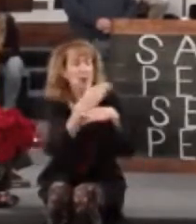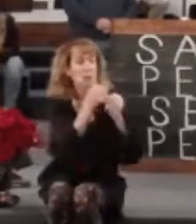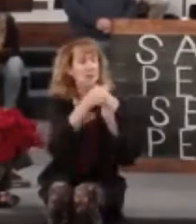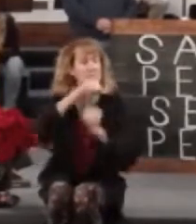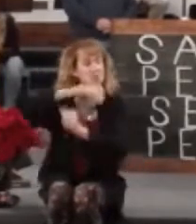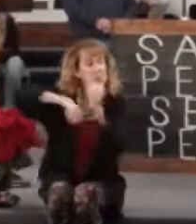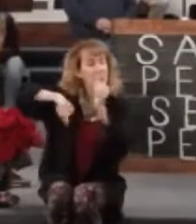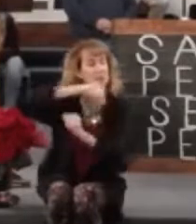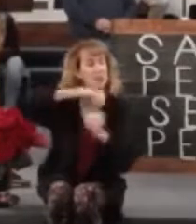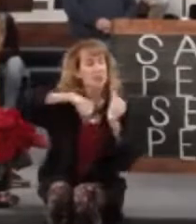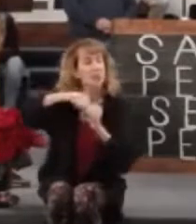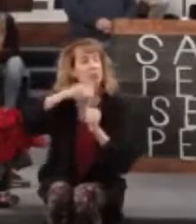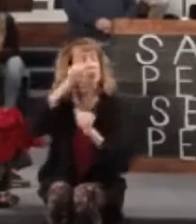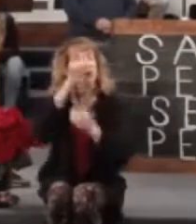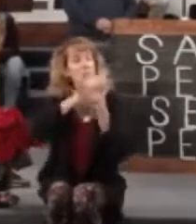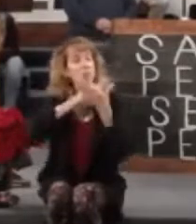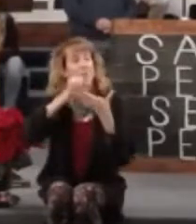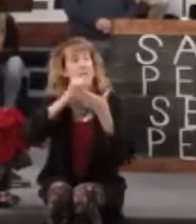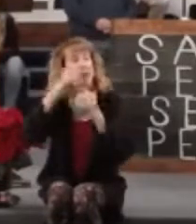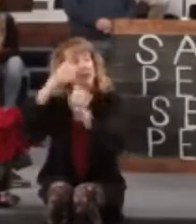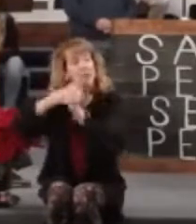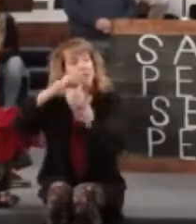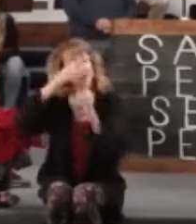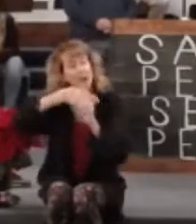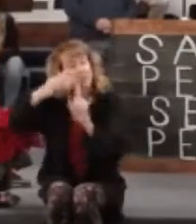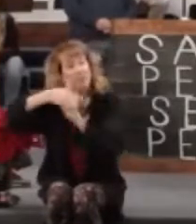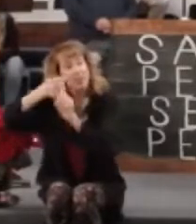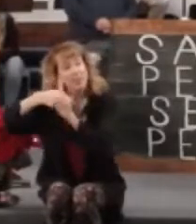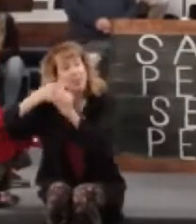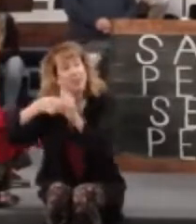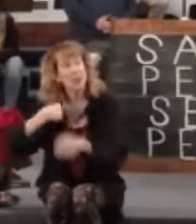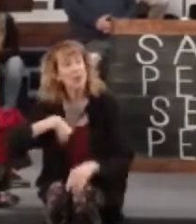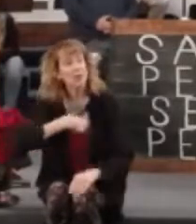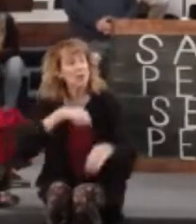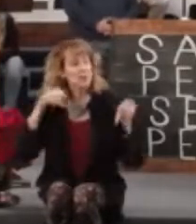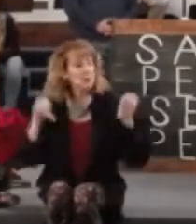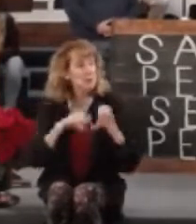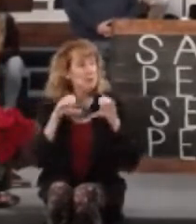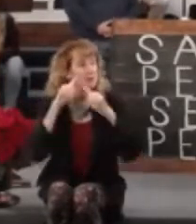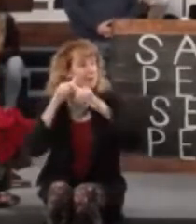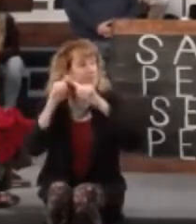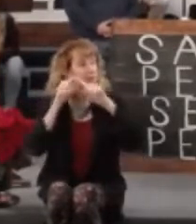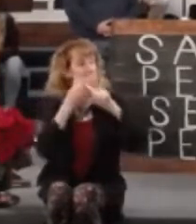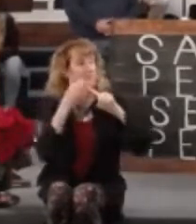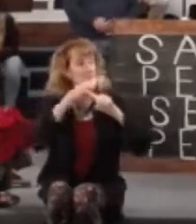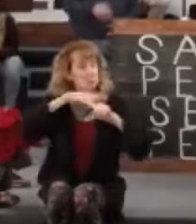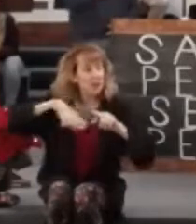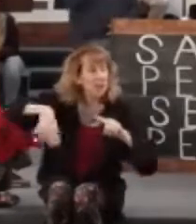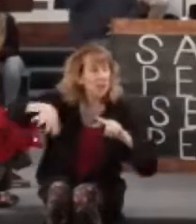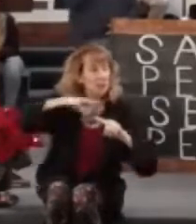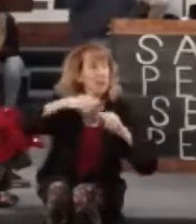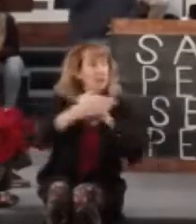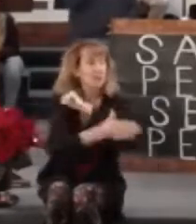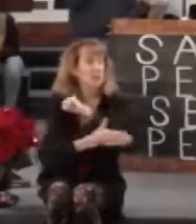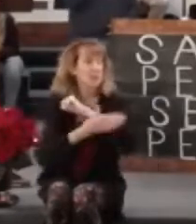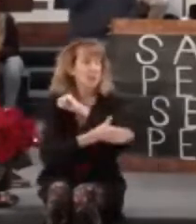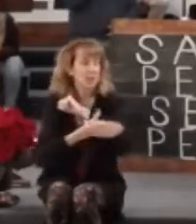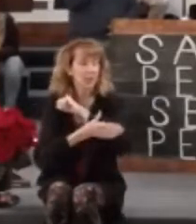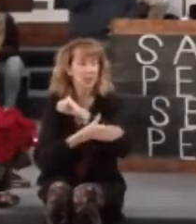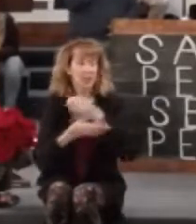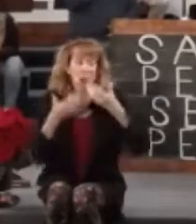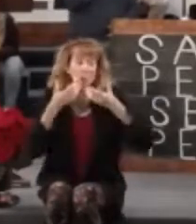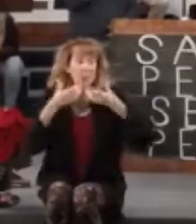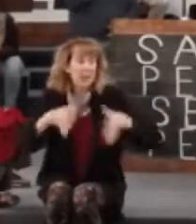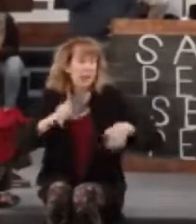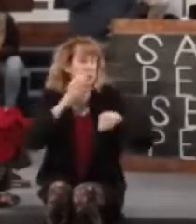for about a week every month. And we go out and do mobile clinics all over the country. Without the churches